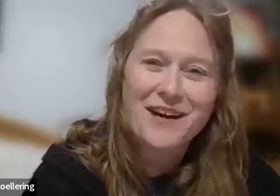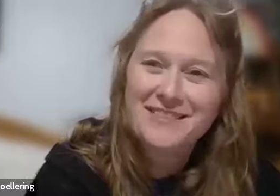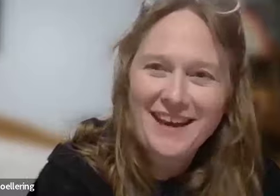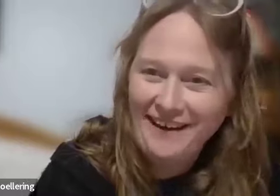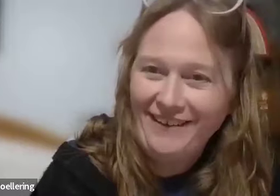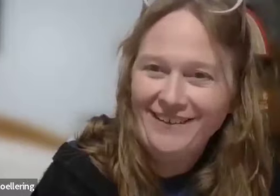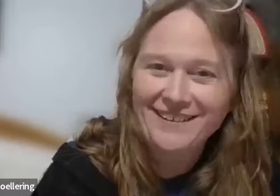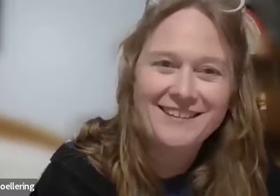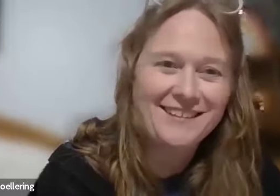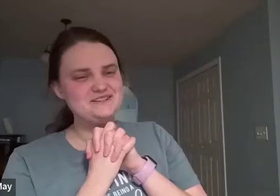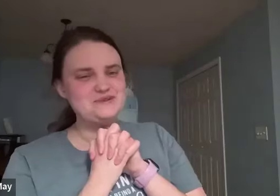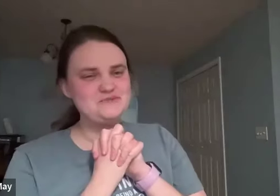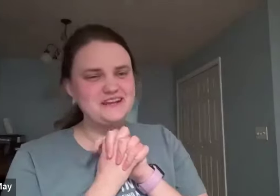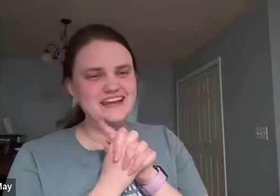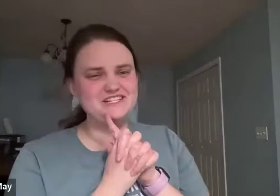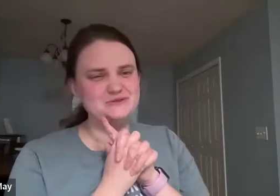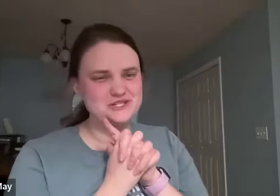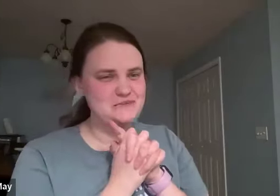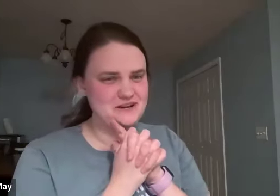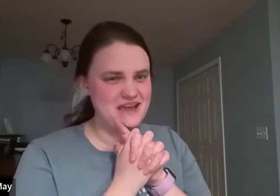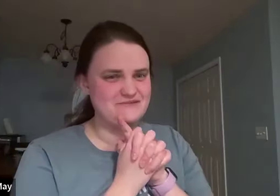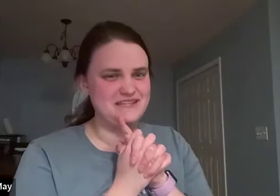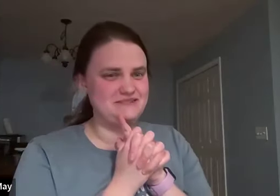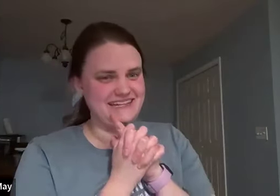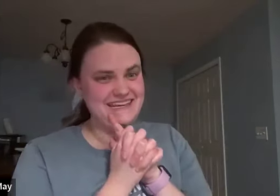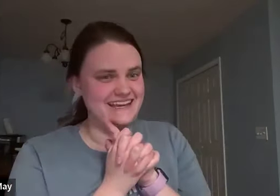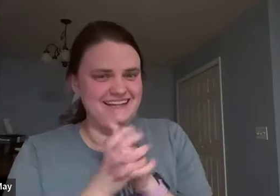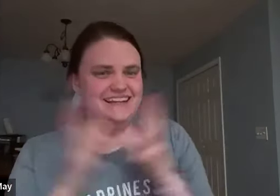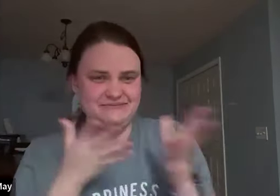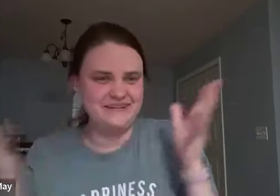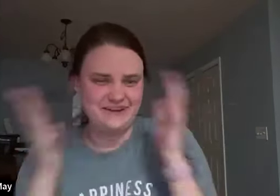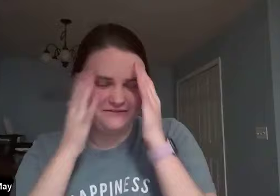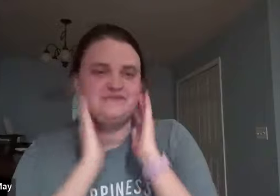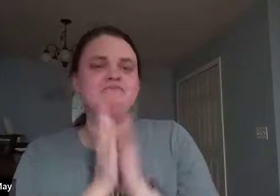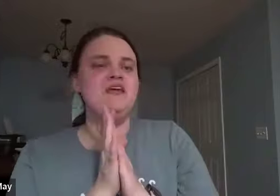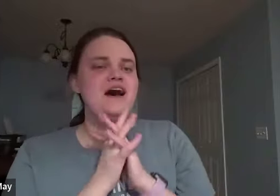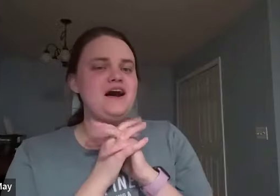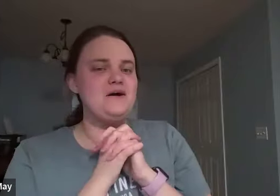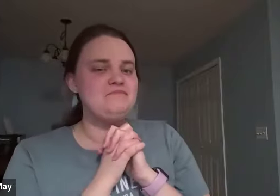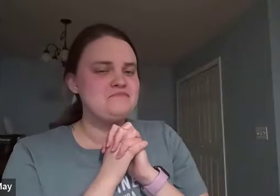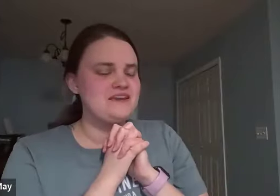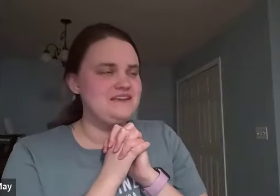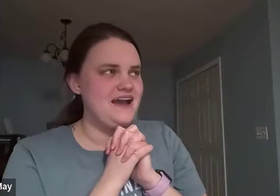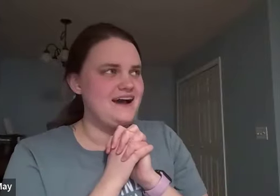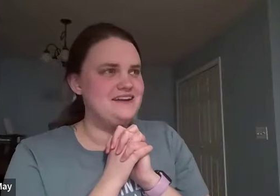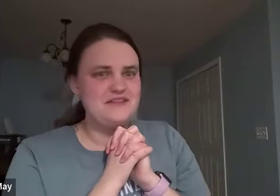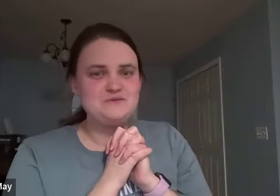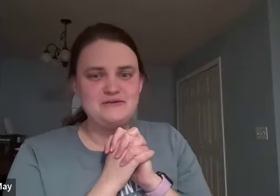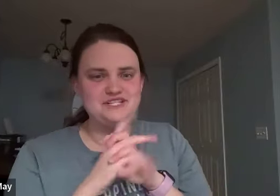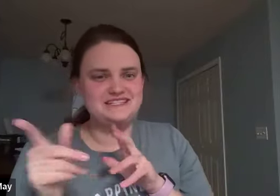right there. I know, especially Okay. working at a Jewish summer camp since I was a kid, like been there forever. Yeah, no, that's why when she said